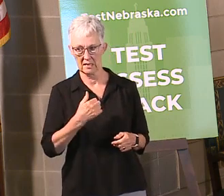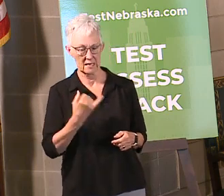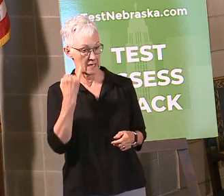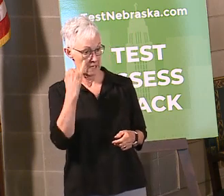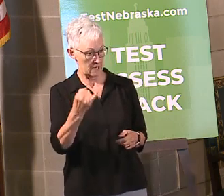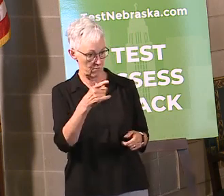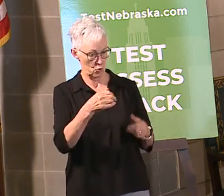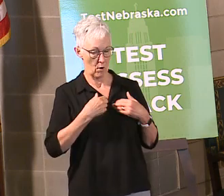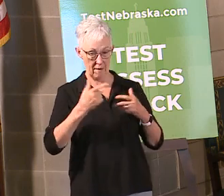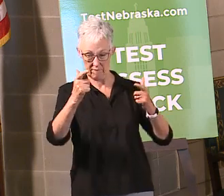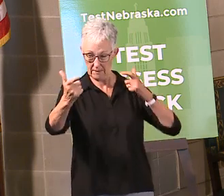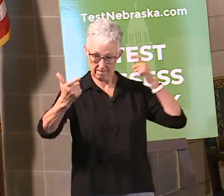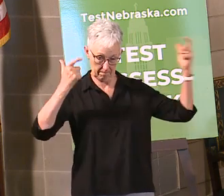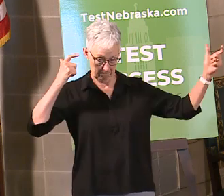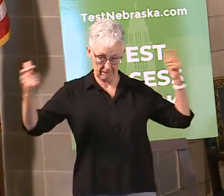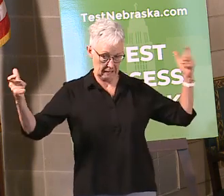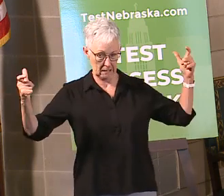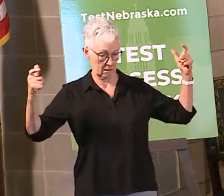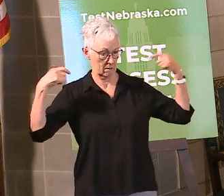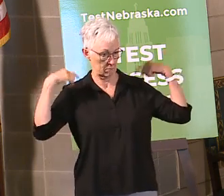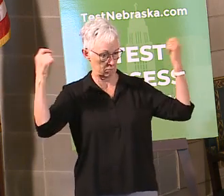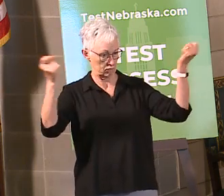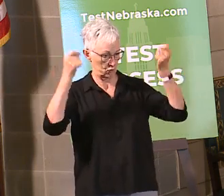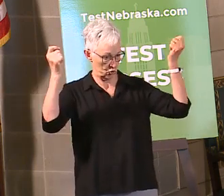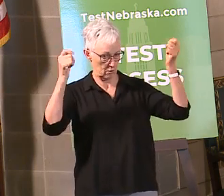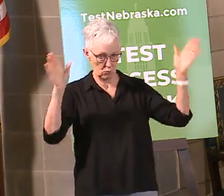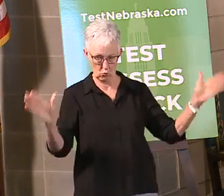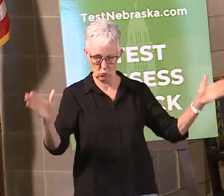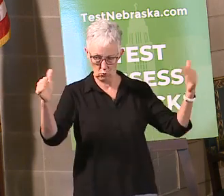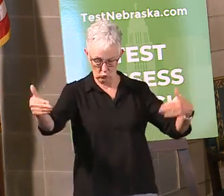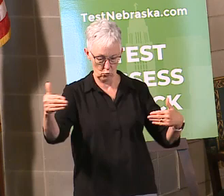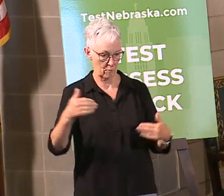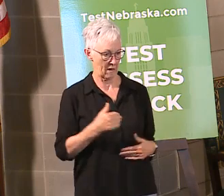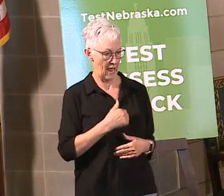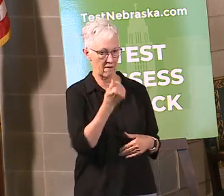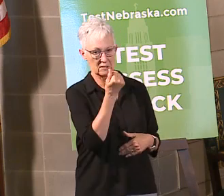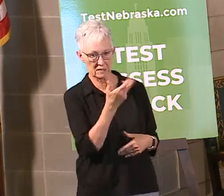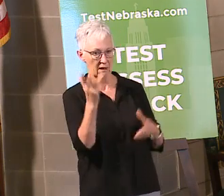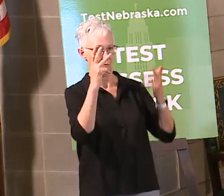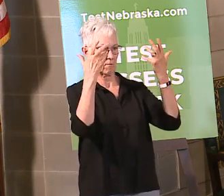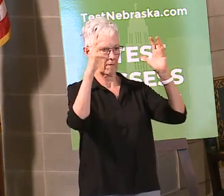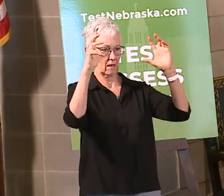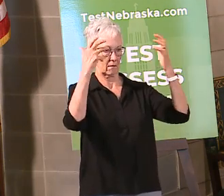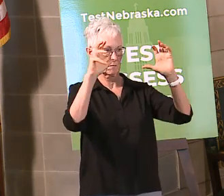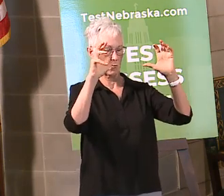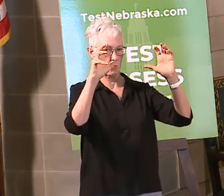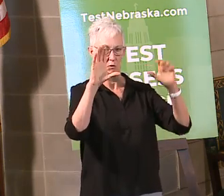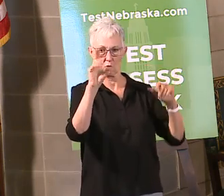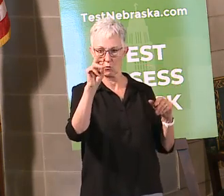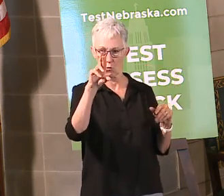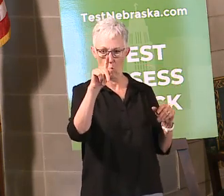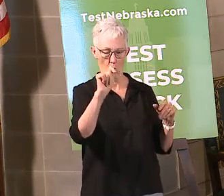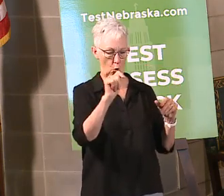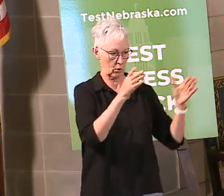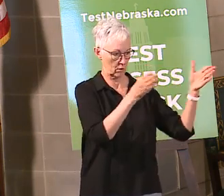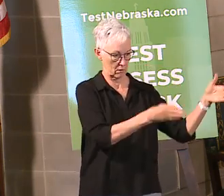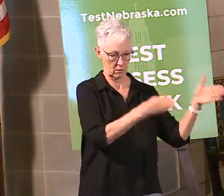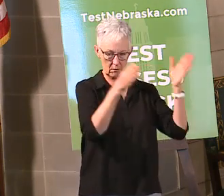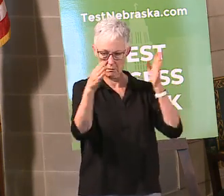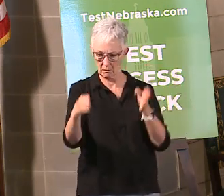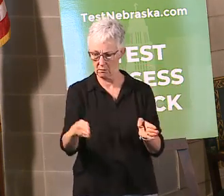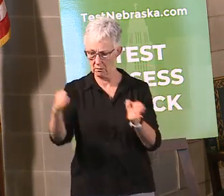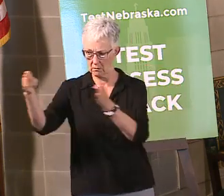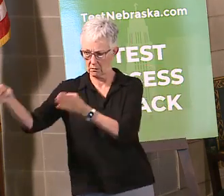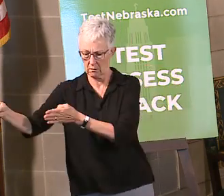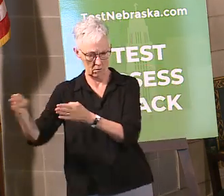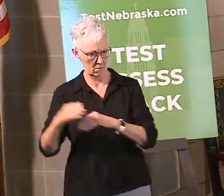gymnasium that is, got a bunch of basketball courts on it, are you still limited to 10 people at this point in May? Absolutely, that is still the,